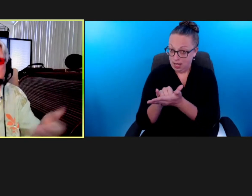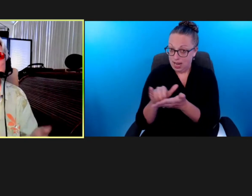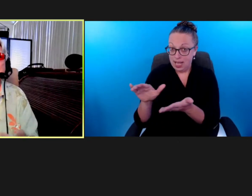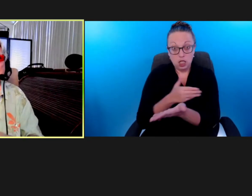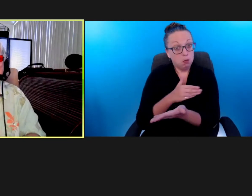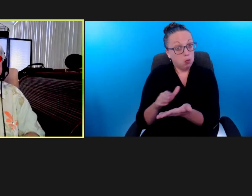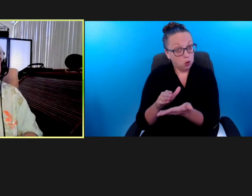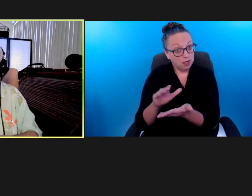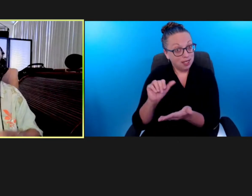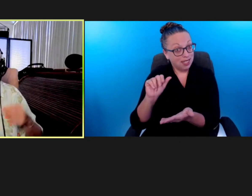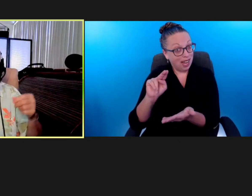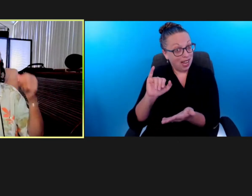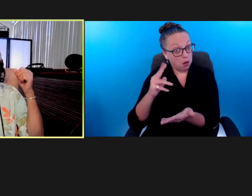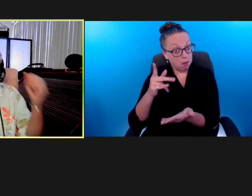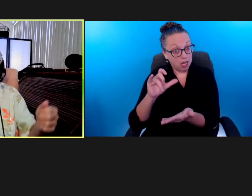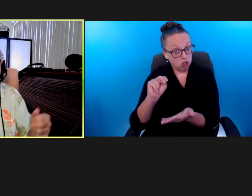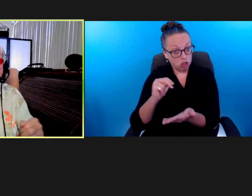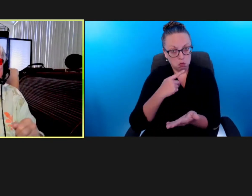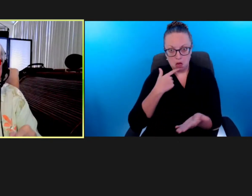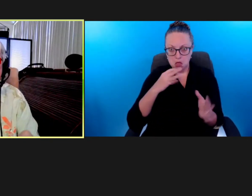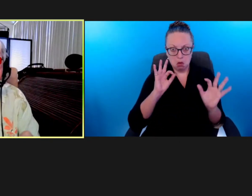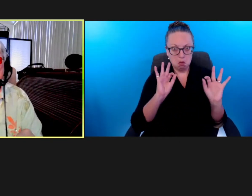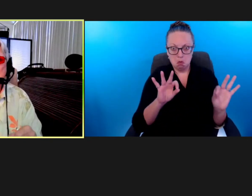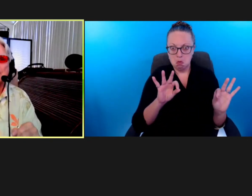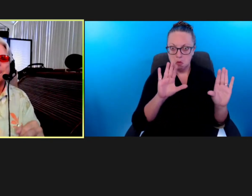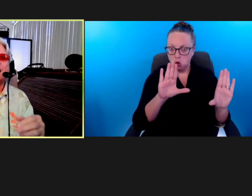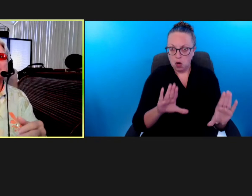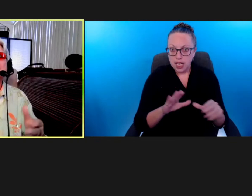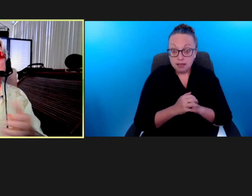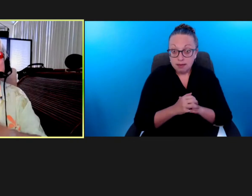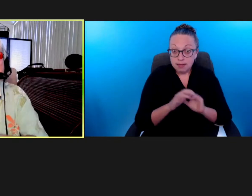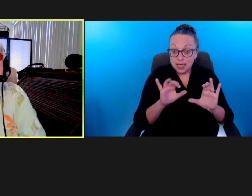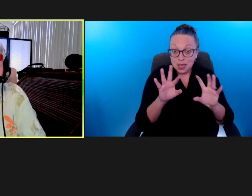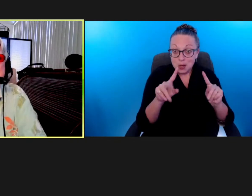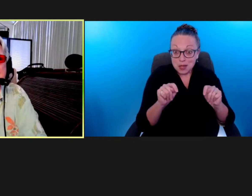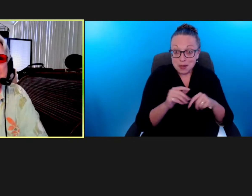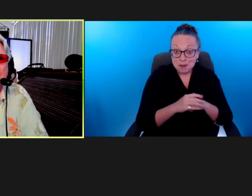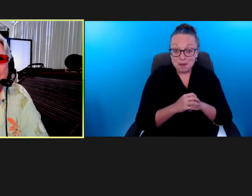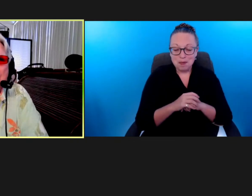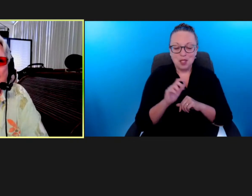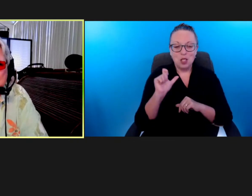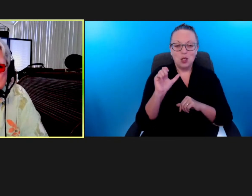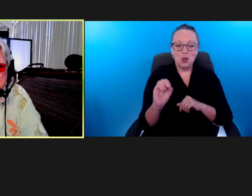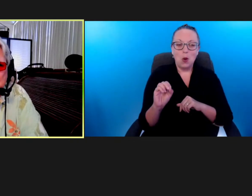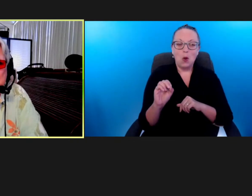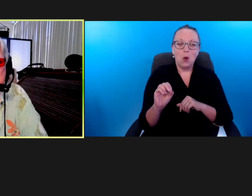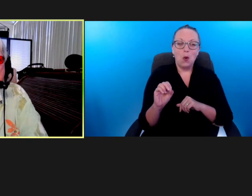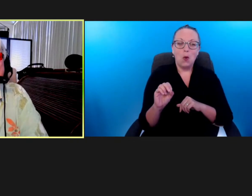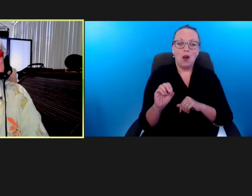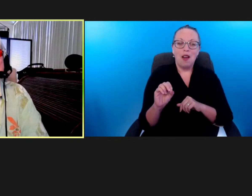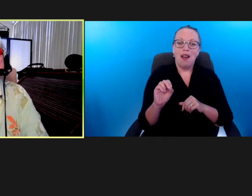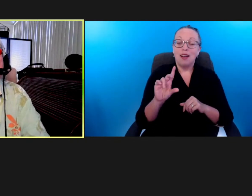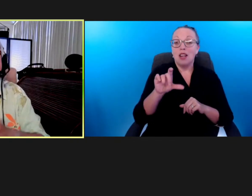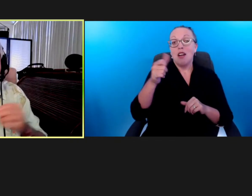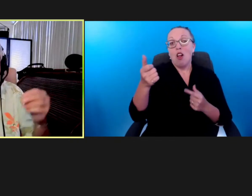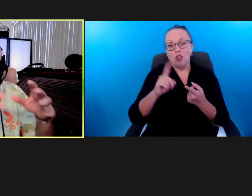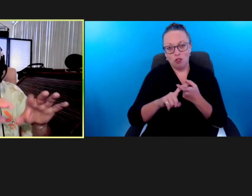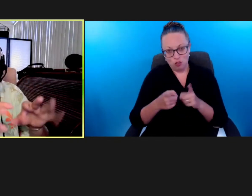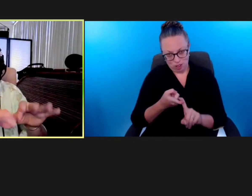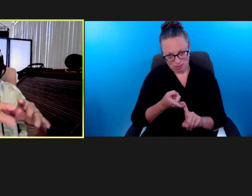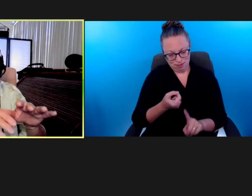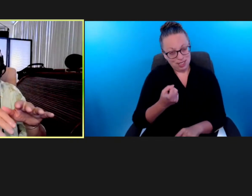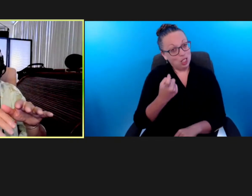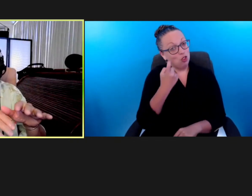said, terrific. Let's do that. So Hike Hoisington, who had just finished doing